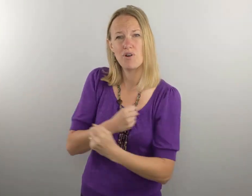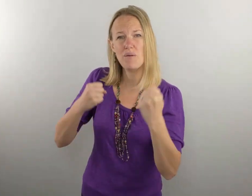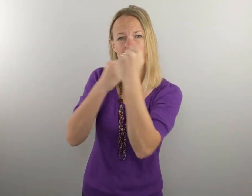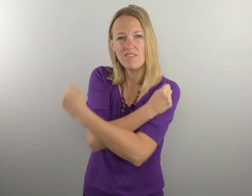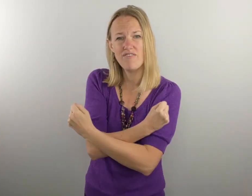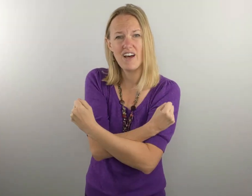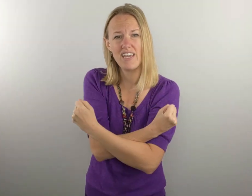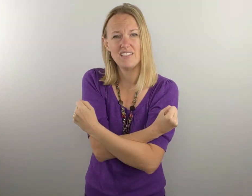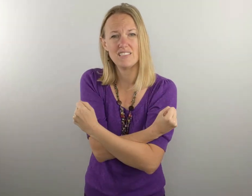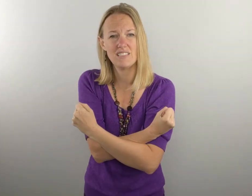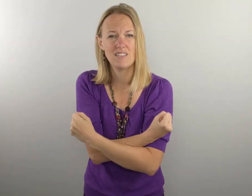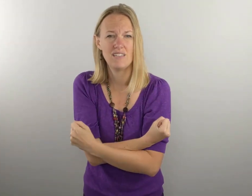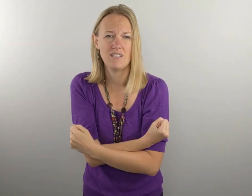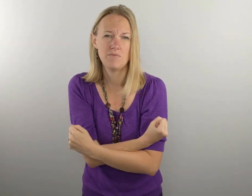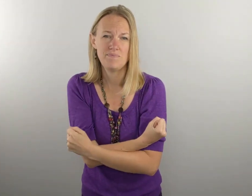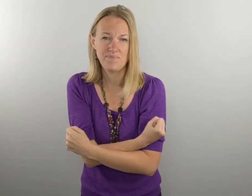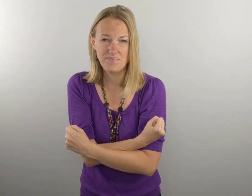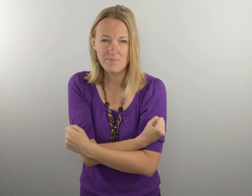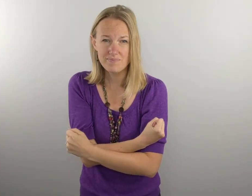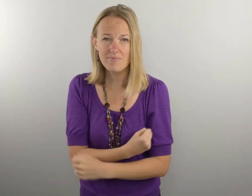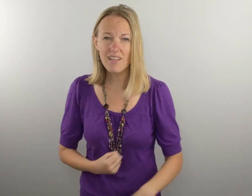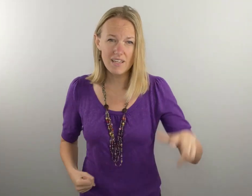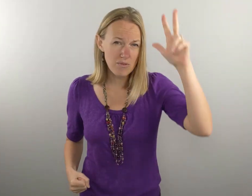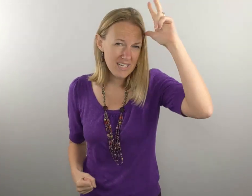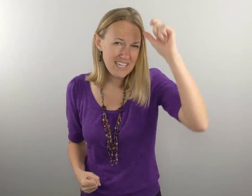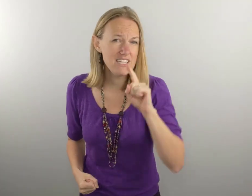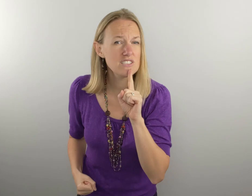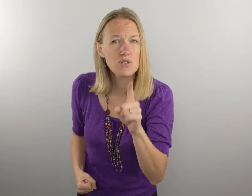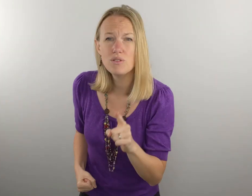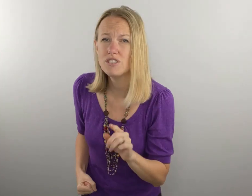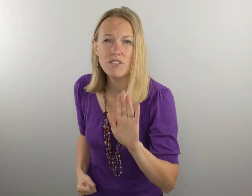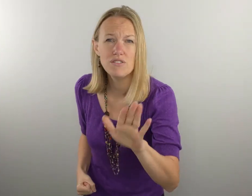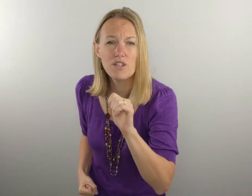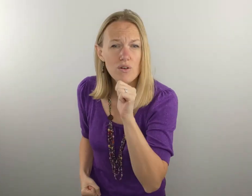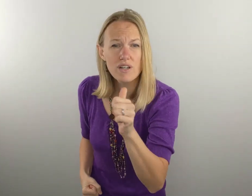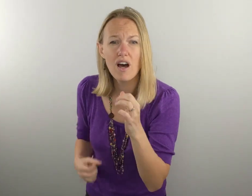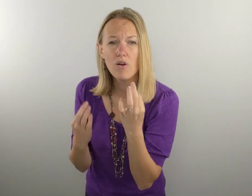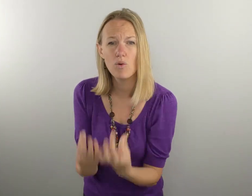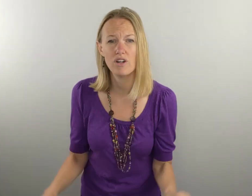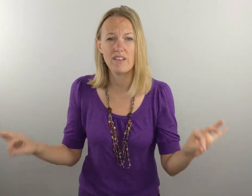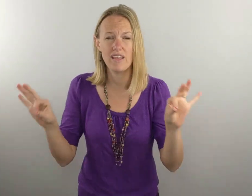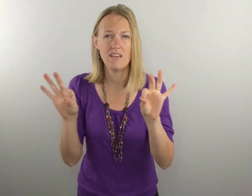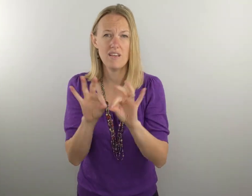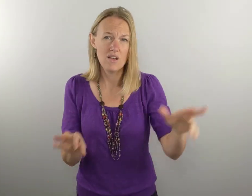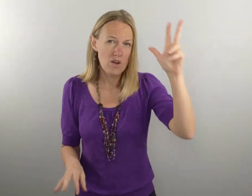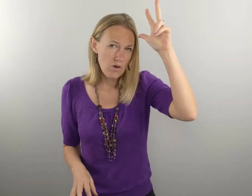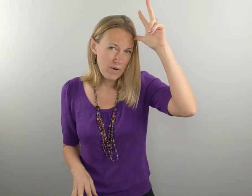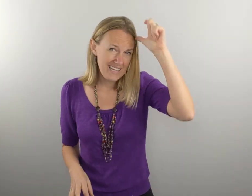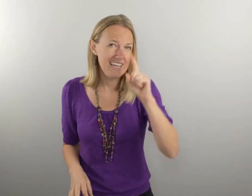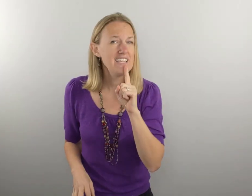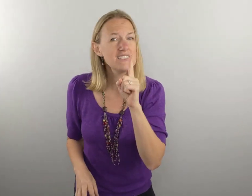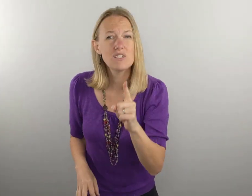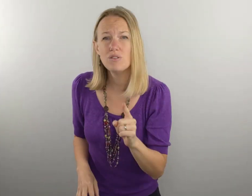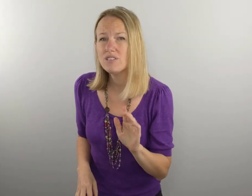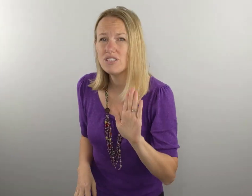up a good fight, when he told you you're not worthy, when he told